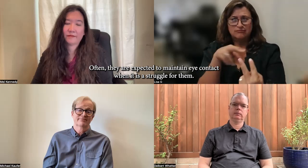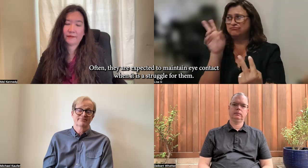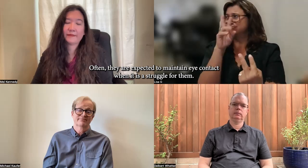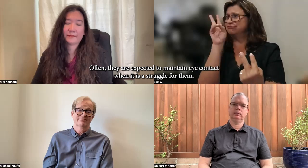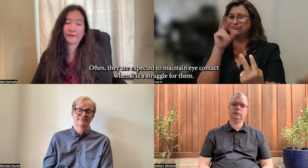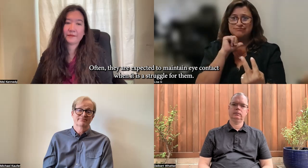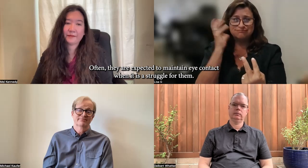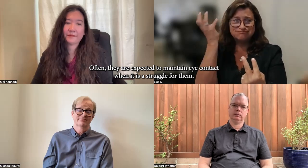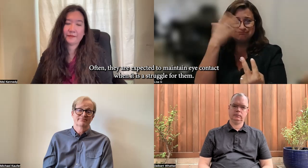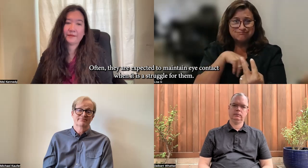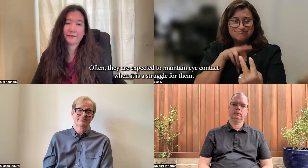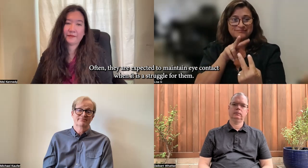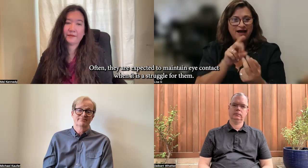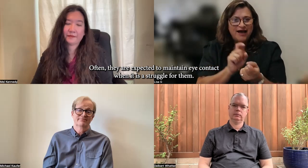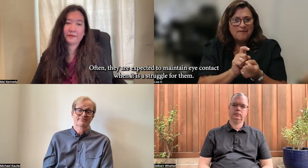eye contact when it is a struggle for them.